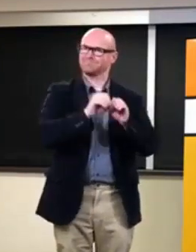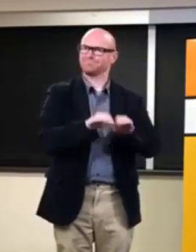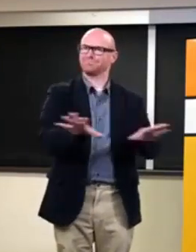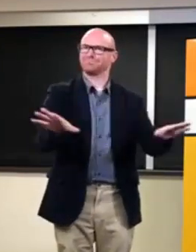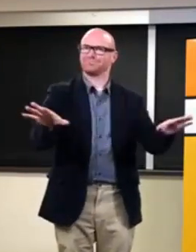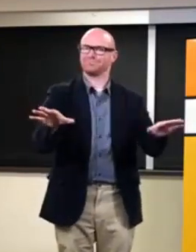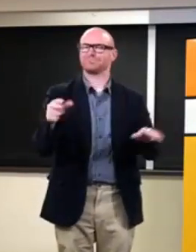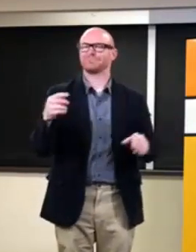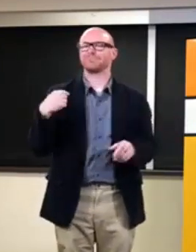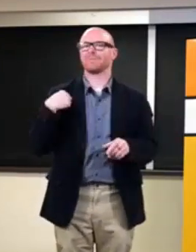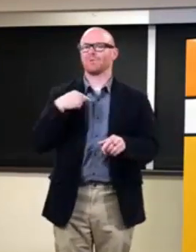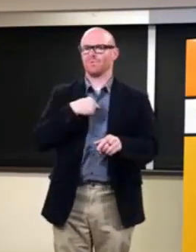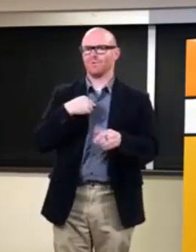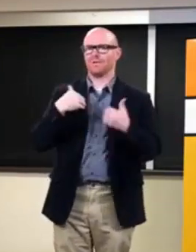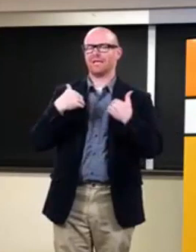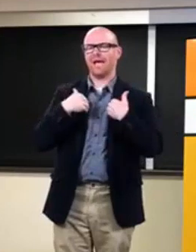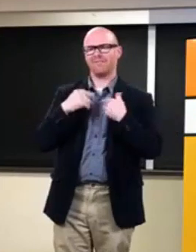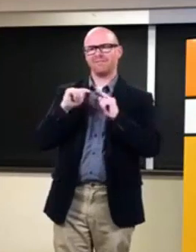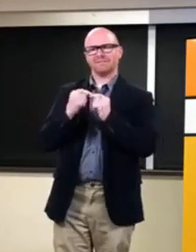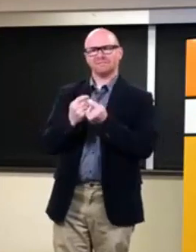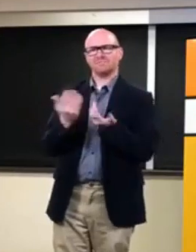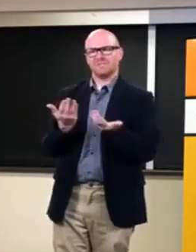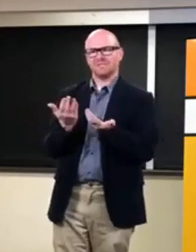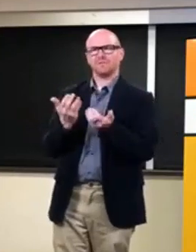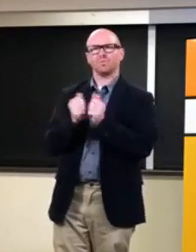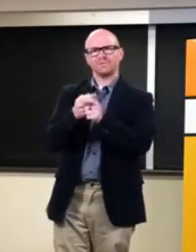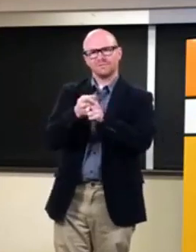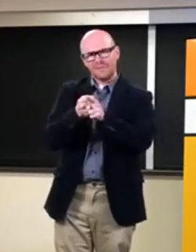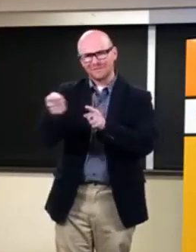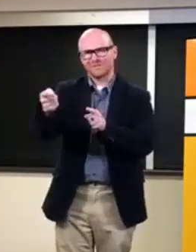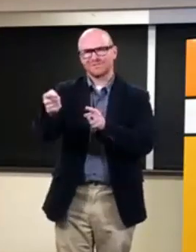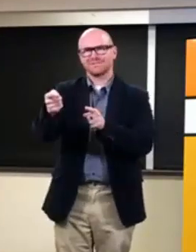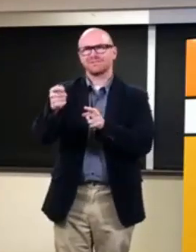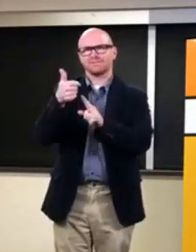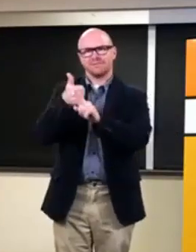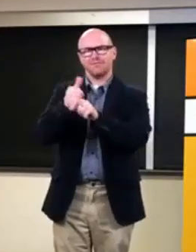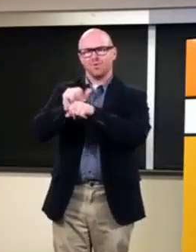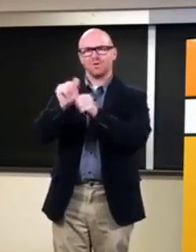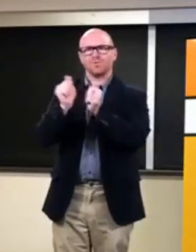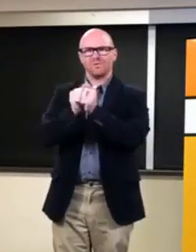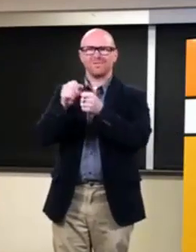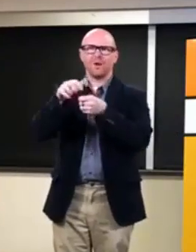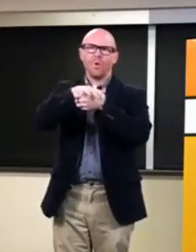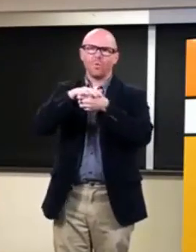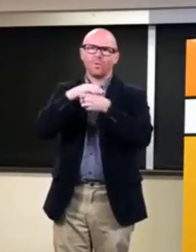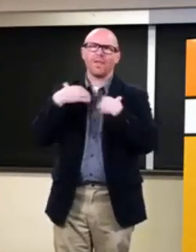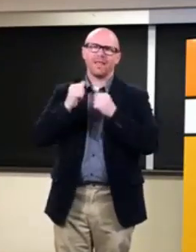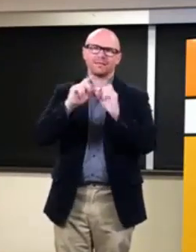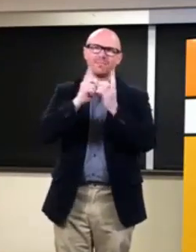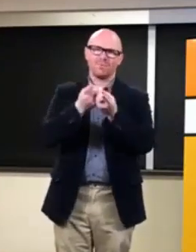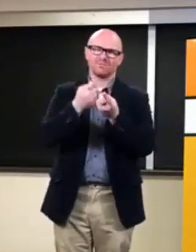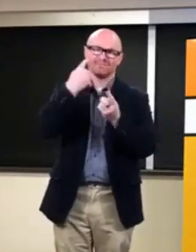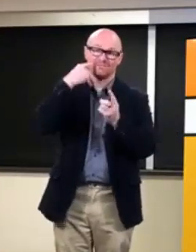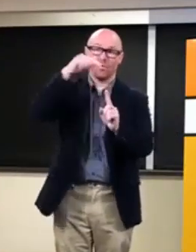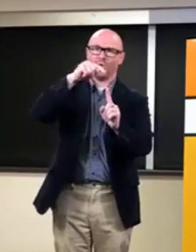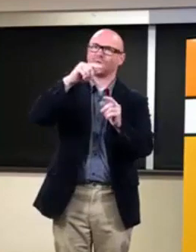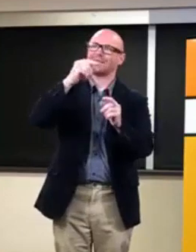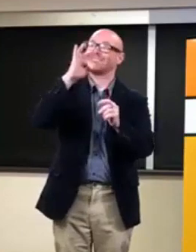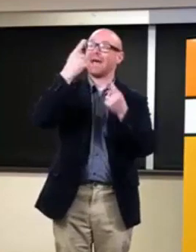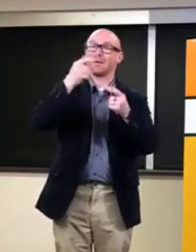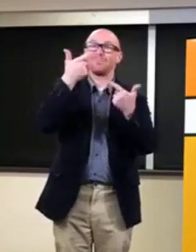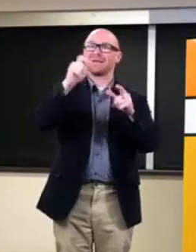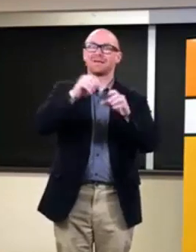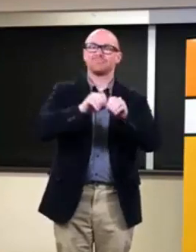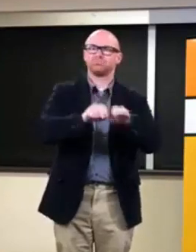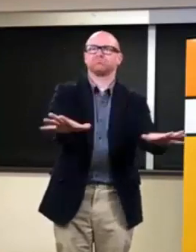of healthcare-associated infection specialists, and we work collaboratively with the local health departments on all these outbreaks,